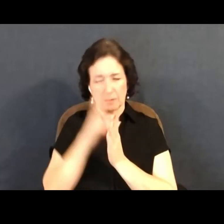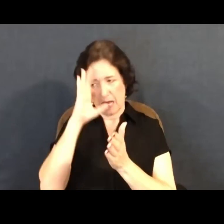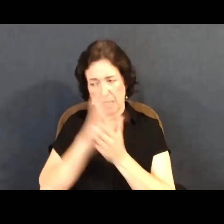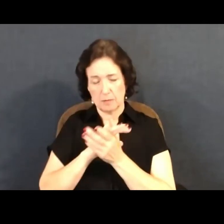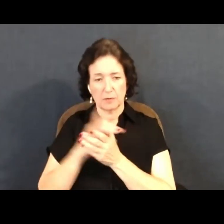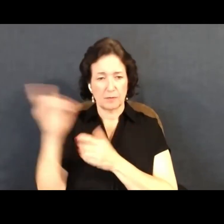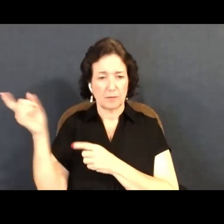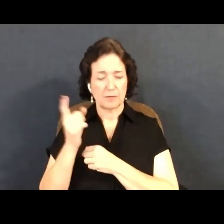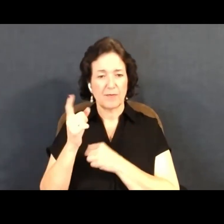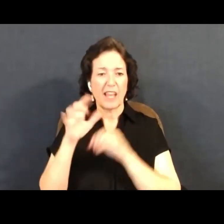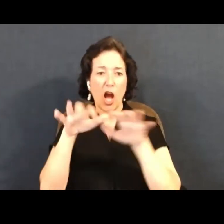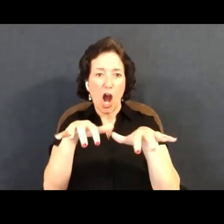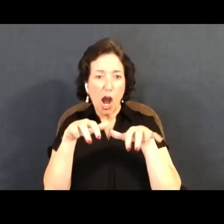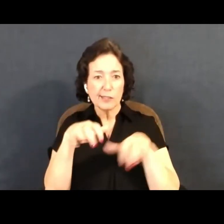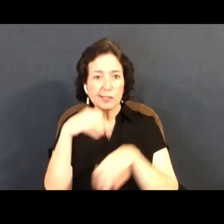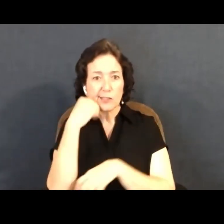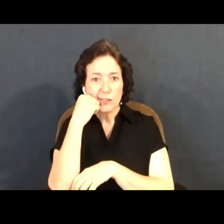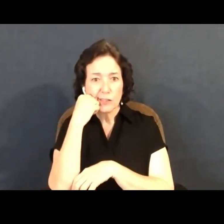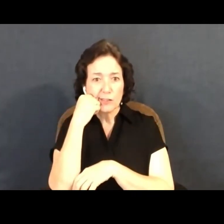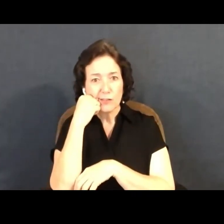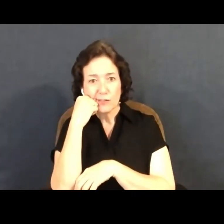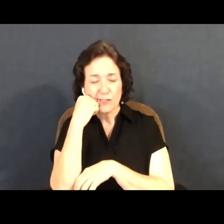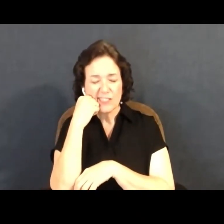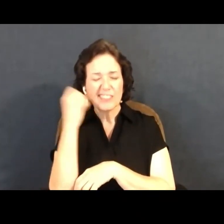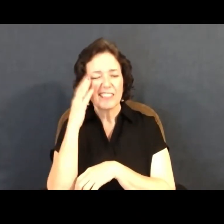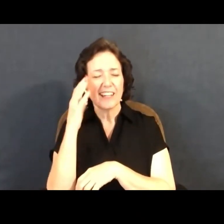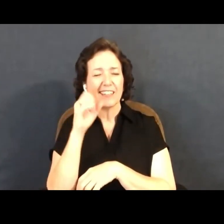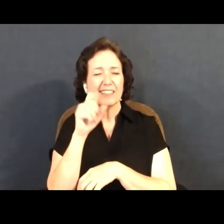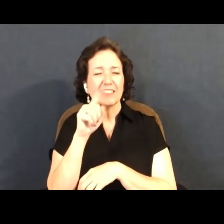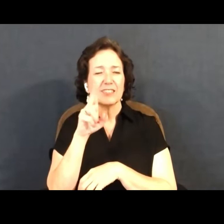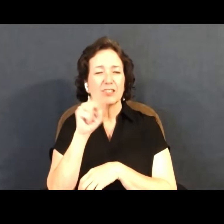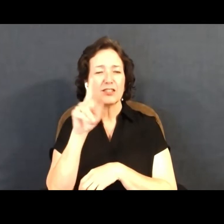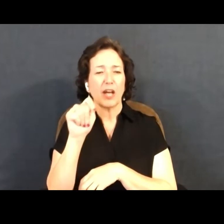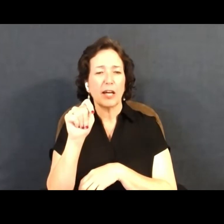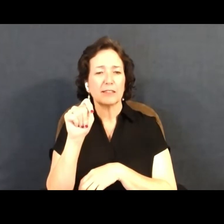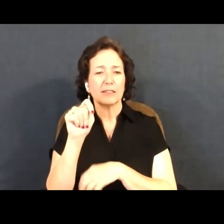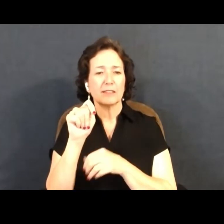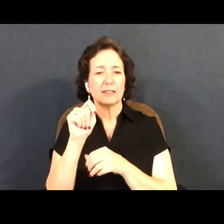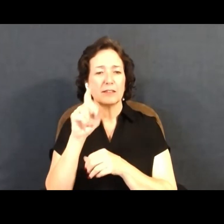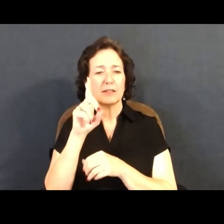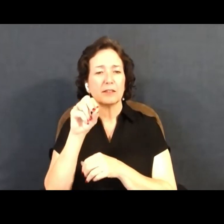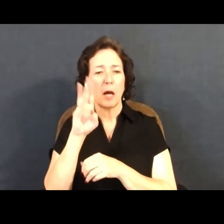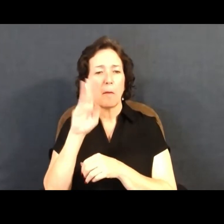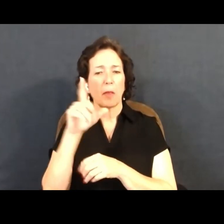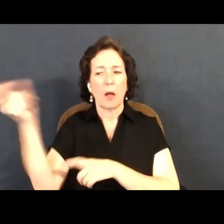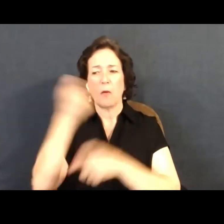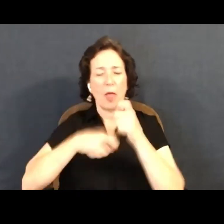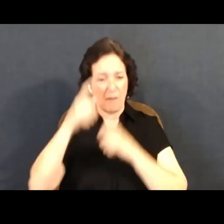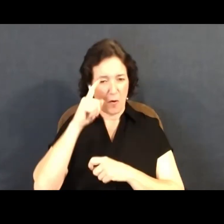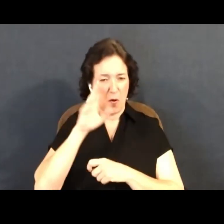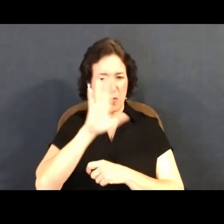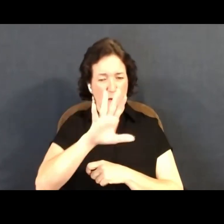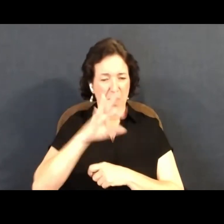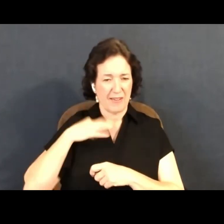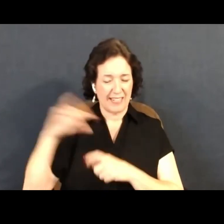be the audience stunt double and just interact on your behalf. I hope that's all right. So the